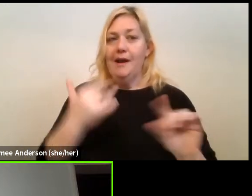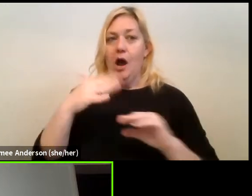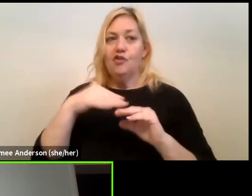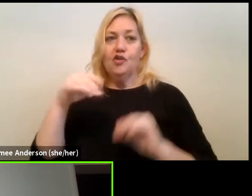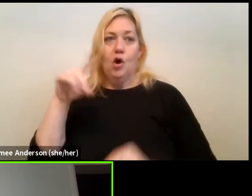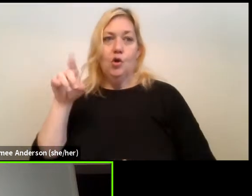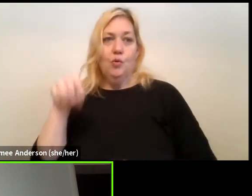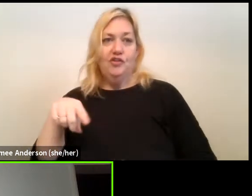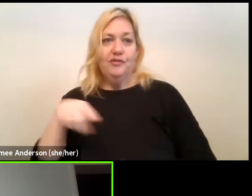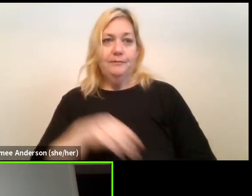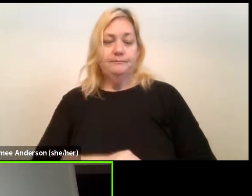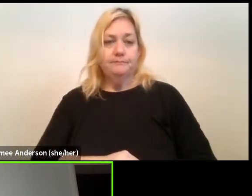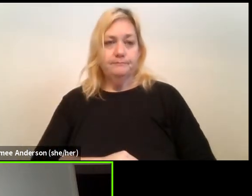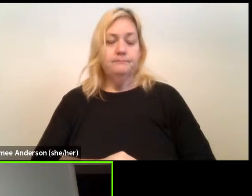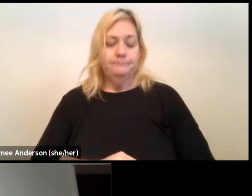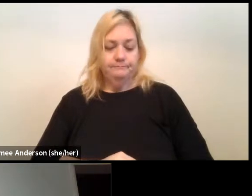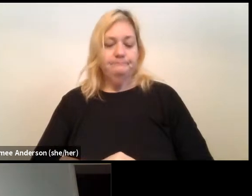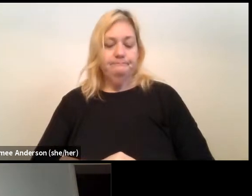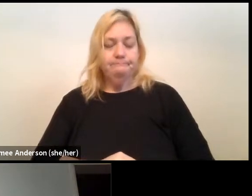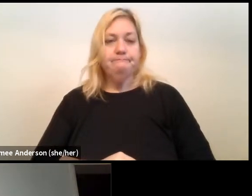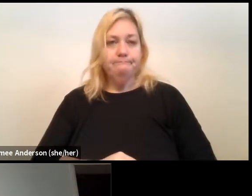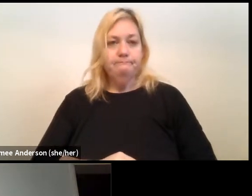question.